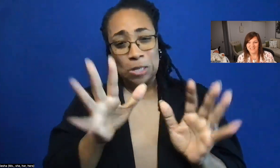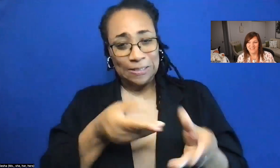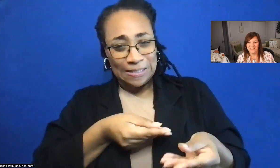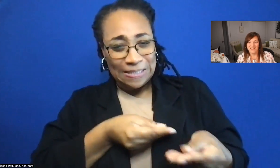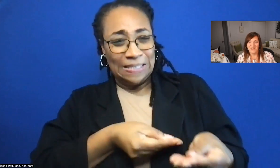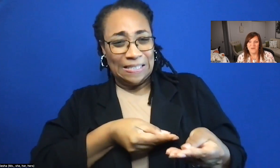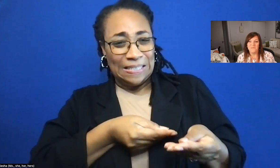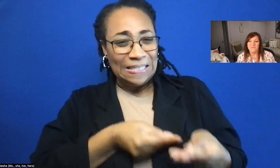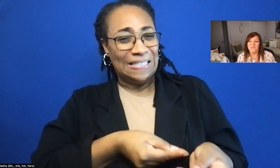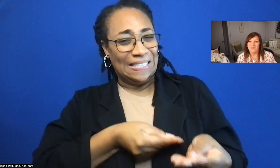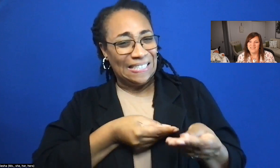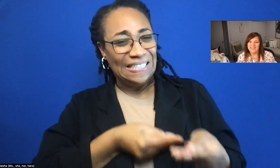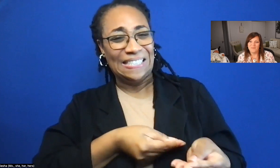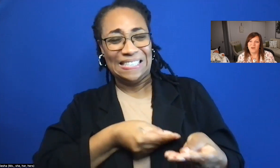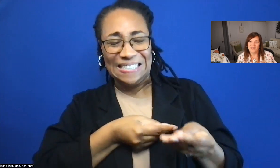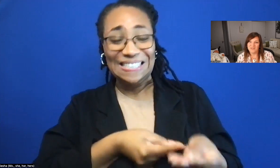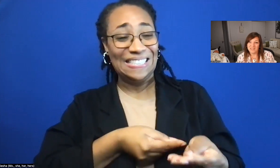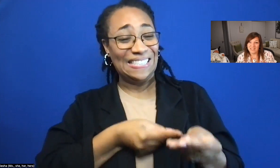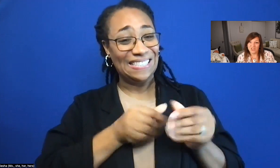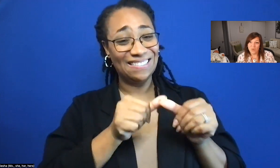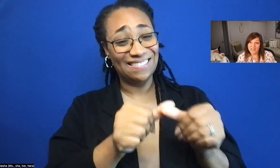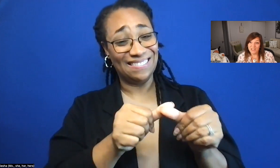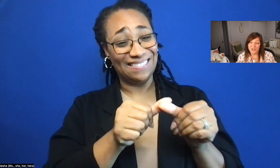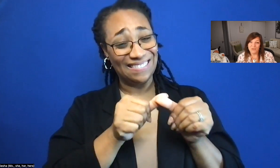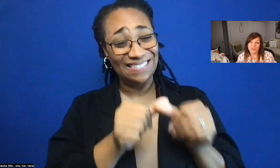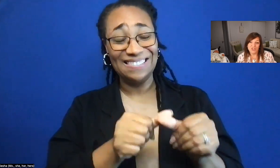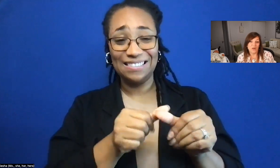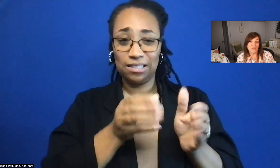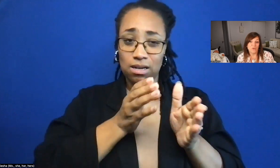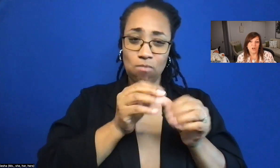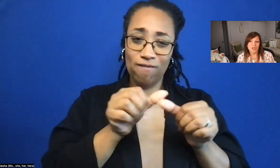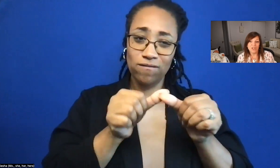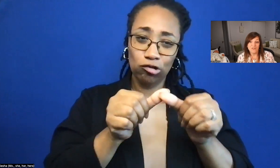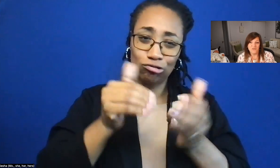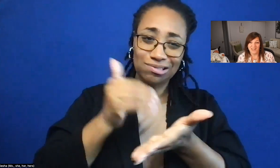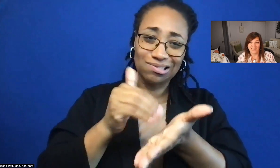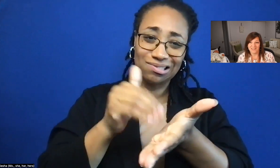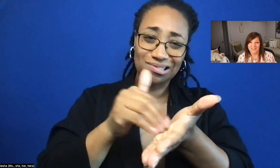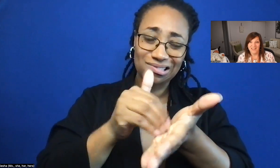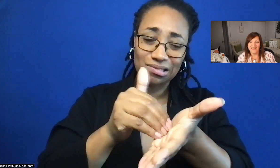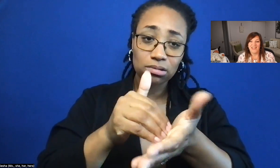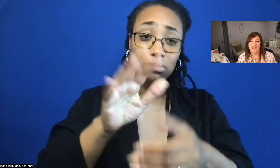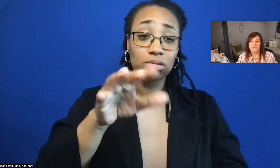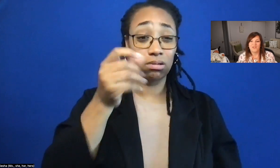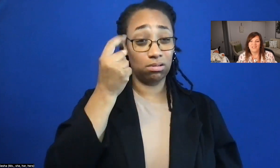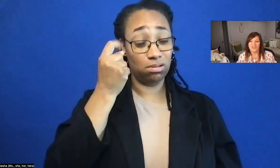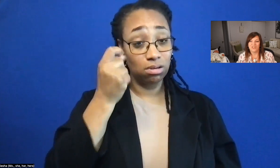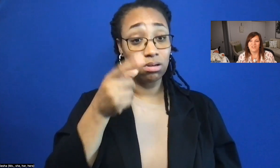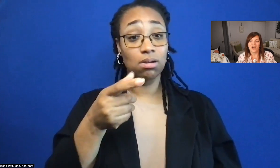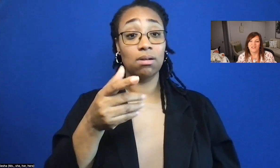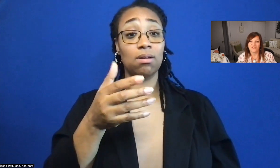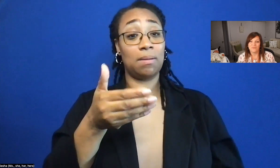feedings. Babies need approximately 22 to 24 good feedings to help